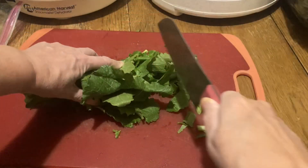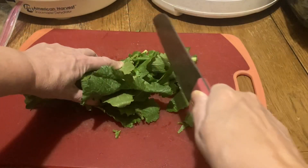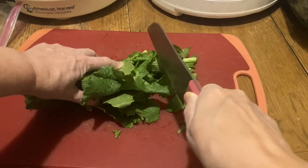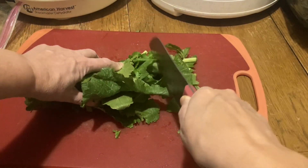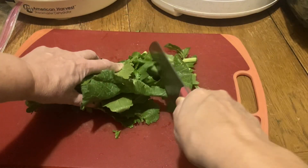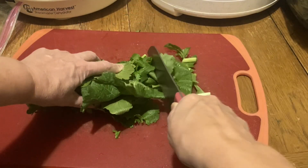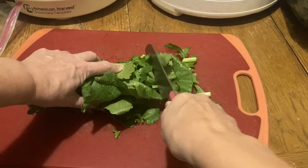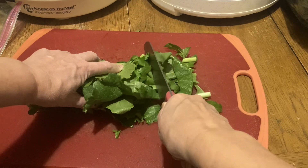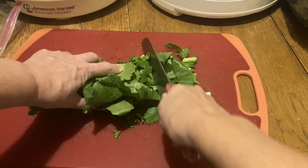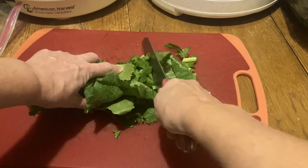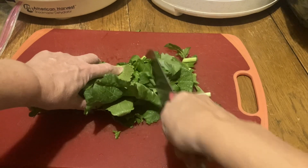on the tray.